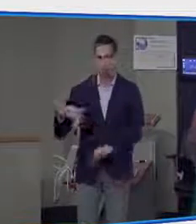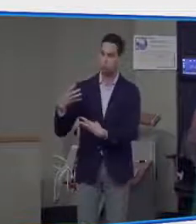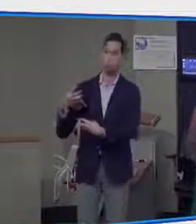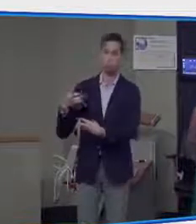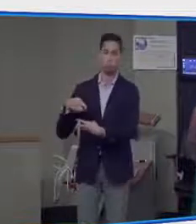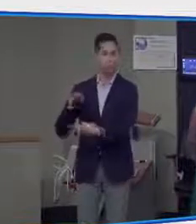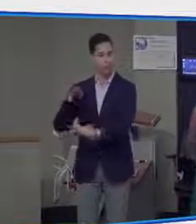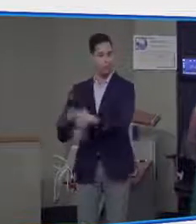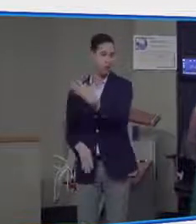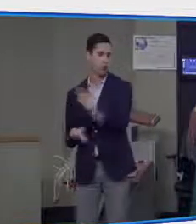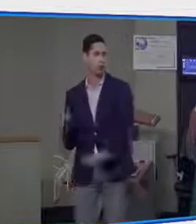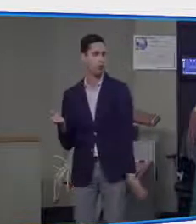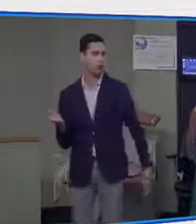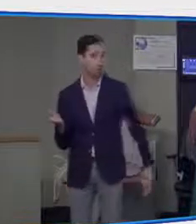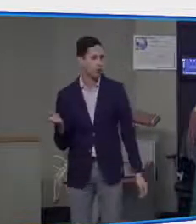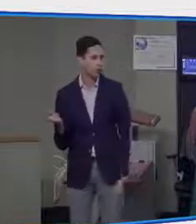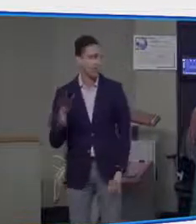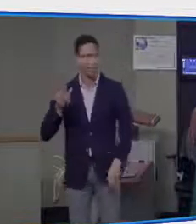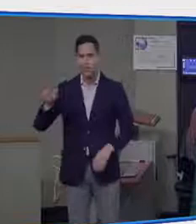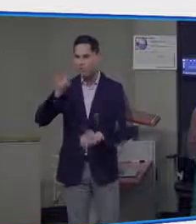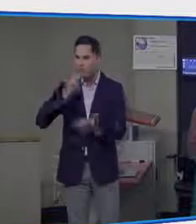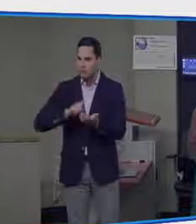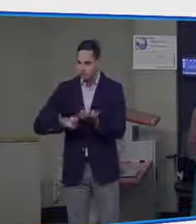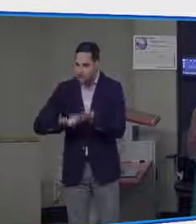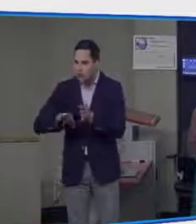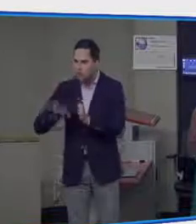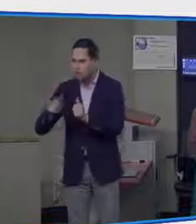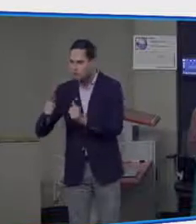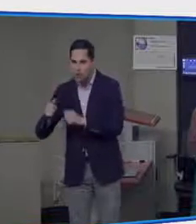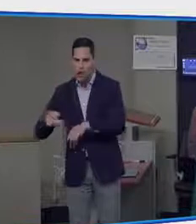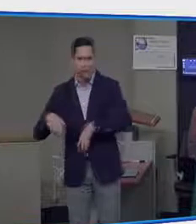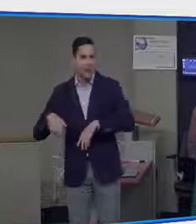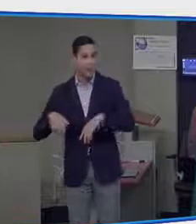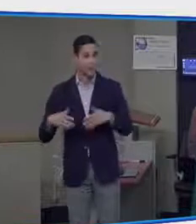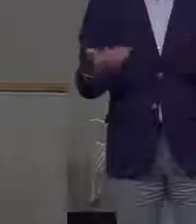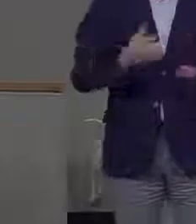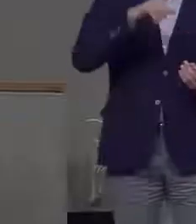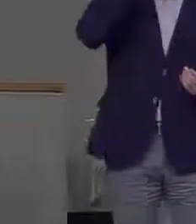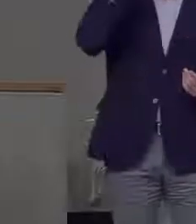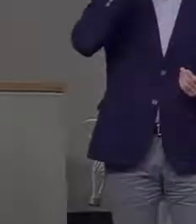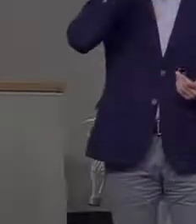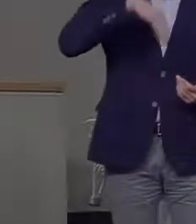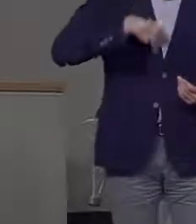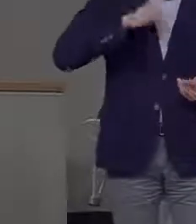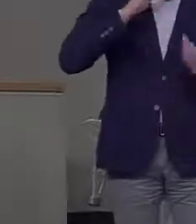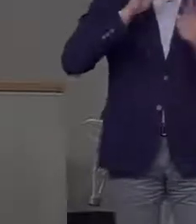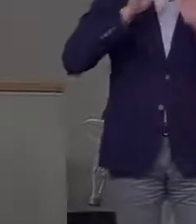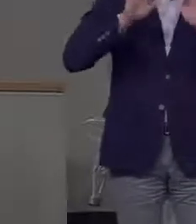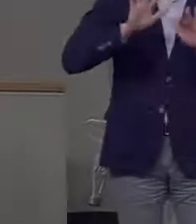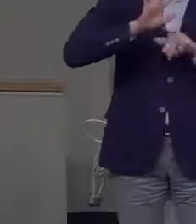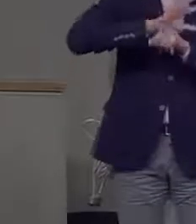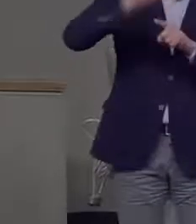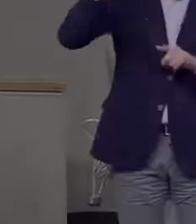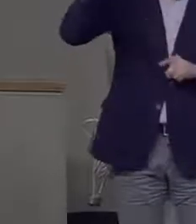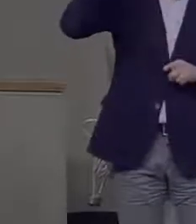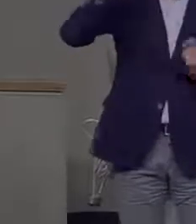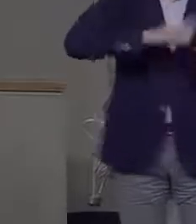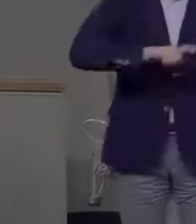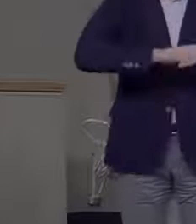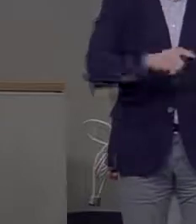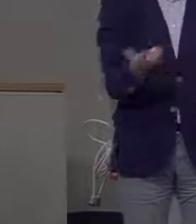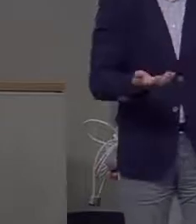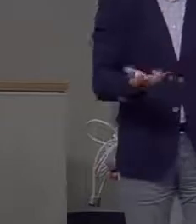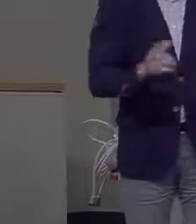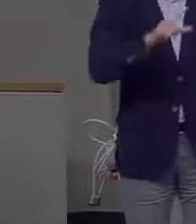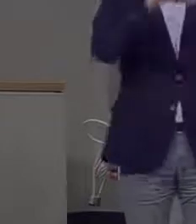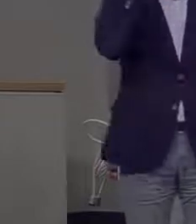absolutely fabulous brain research going on at Gallaudet. What you might not know, however, is that we know enough right now,